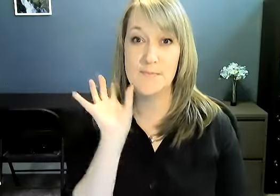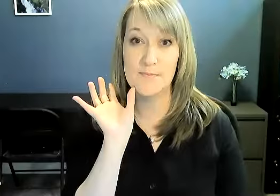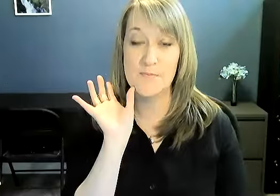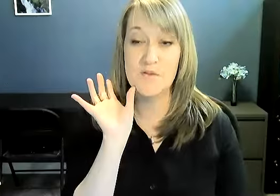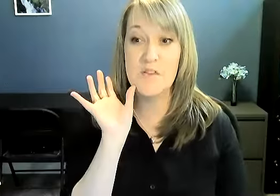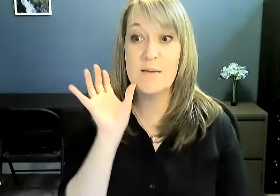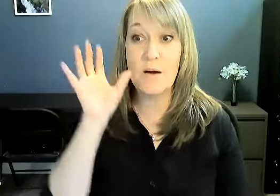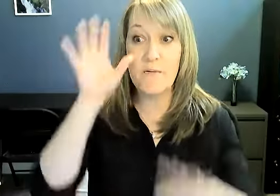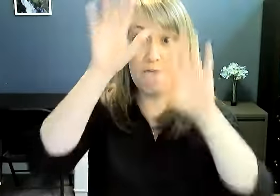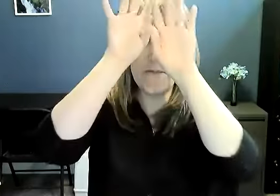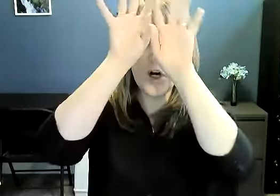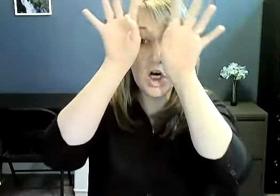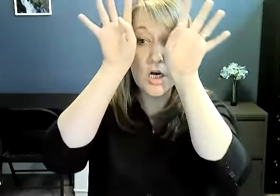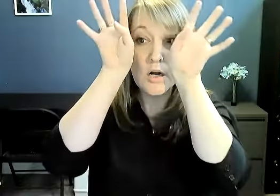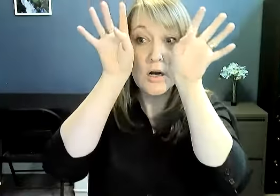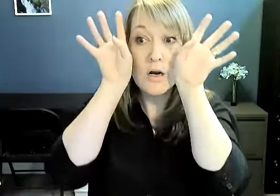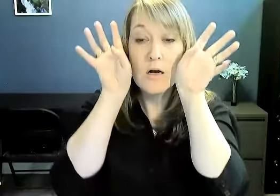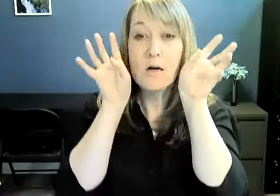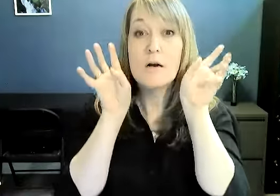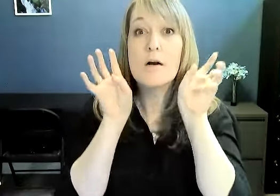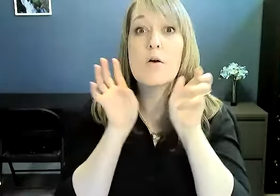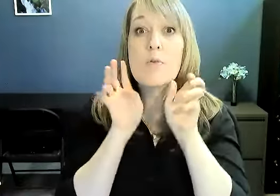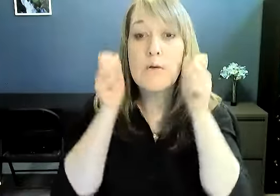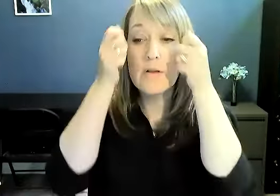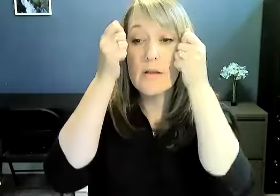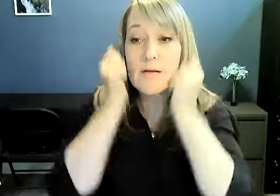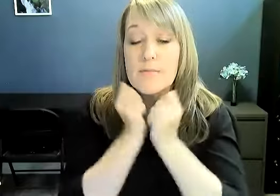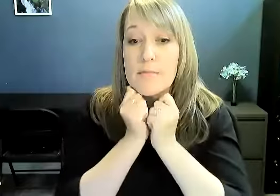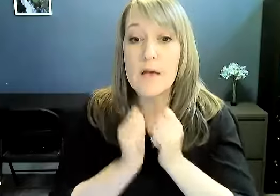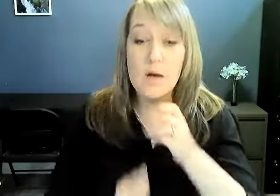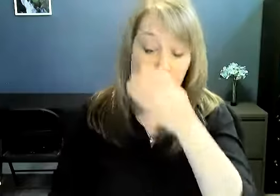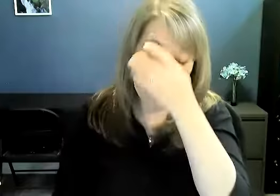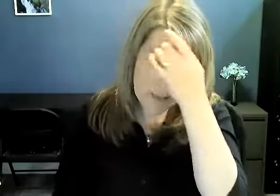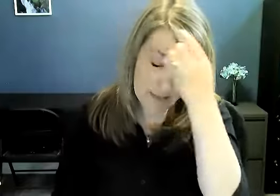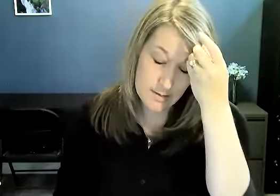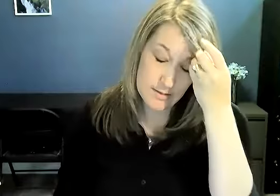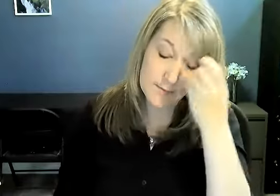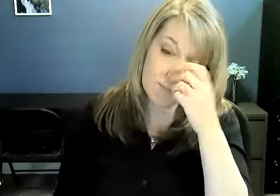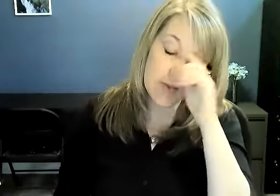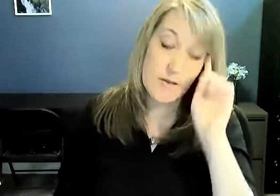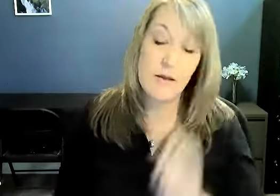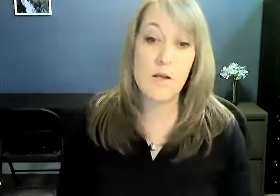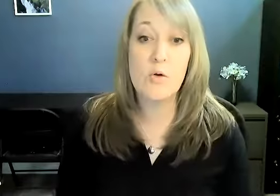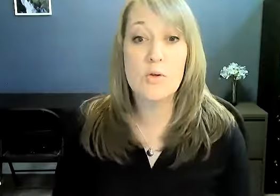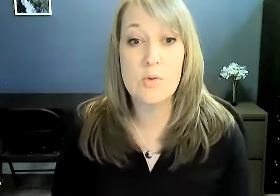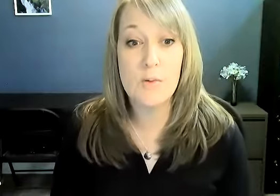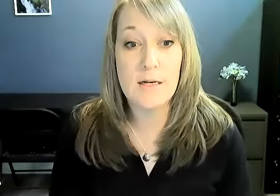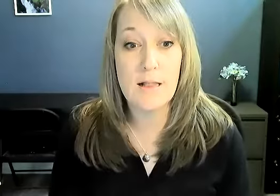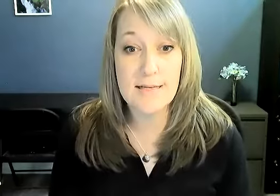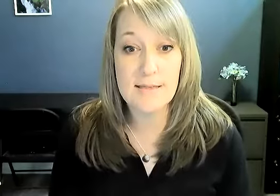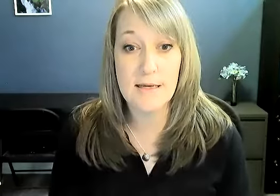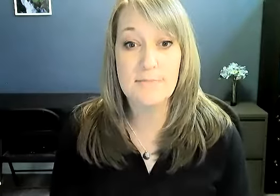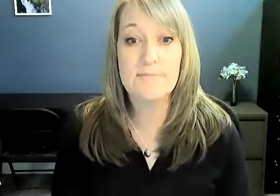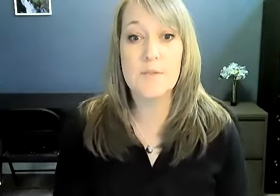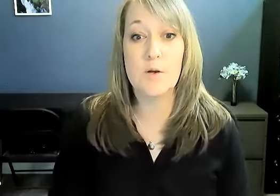So if you think about fur around a hood on a coat you would wear in Alaska, you got